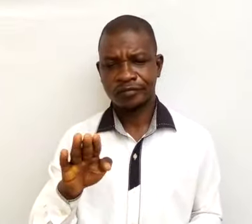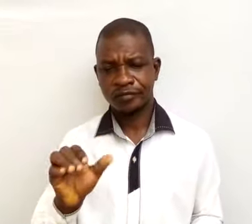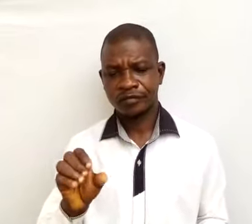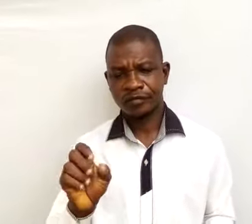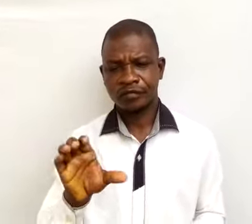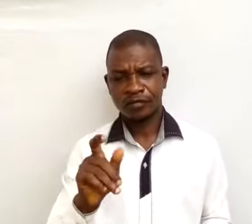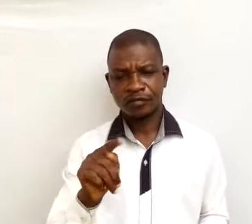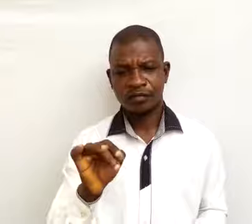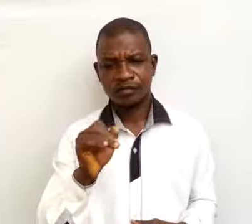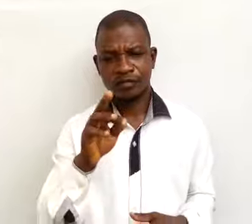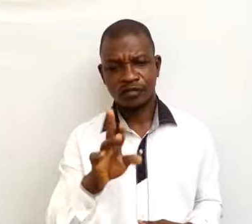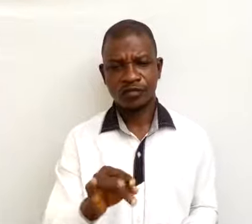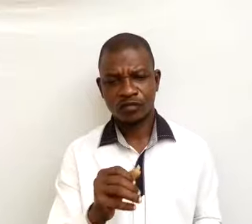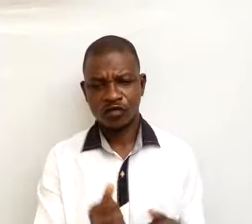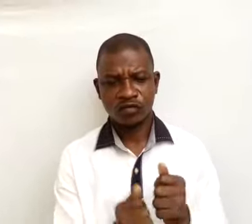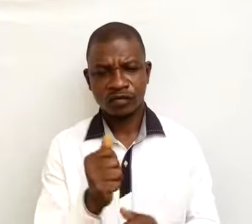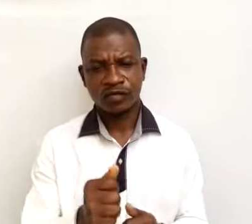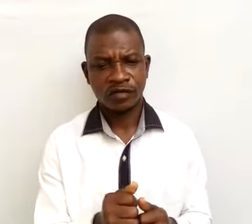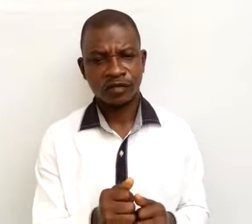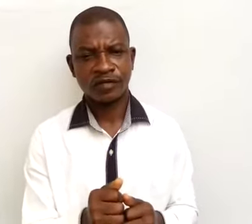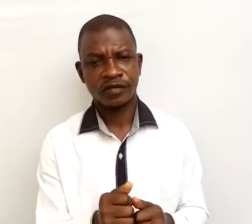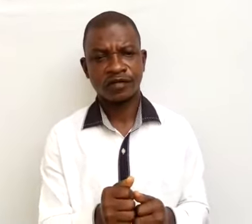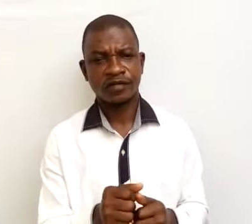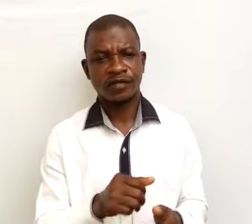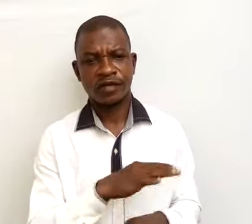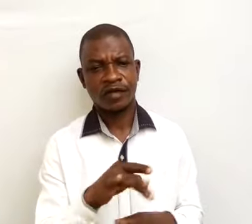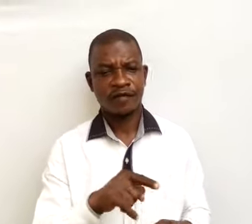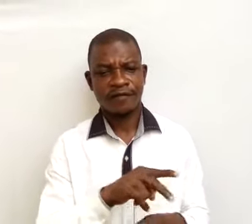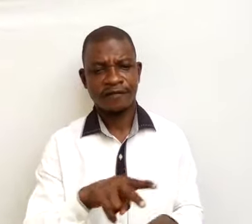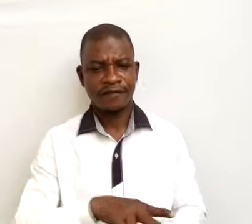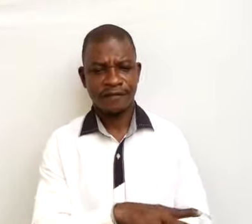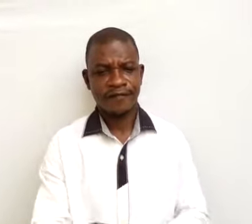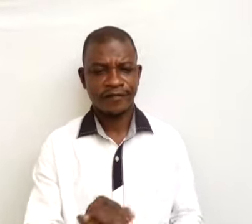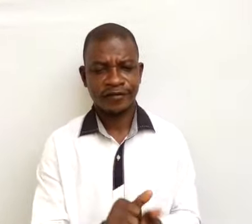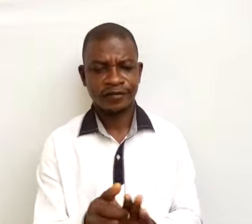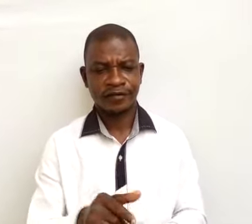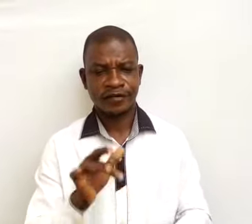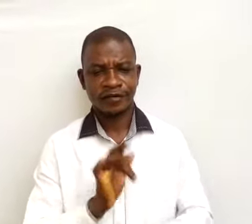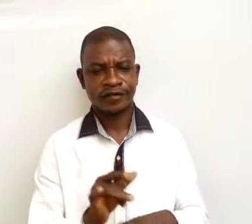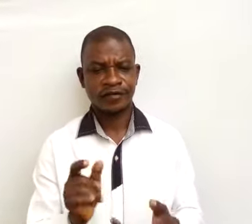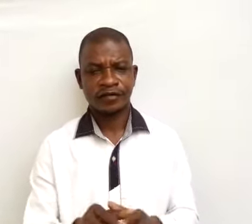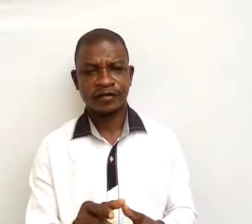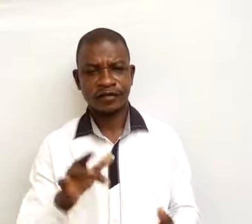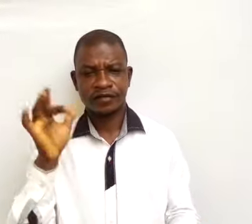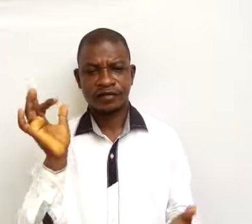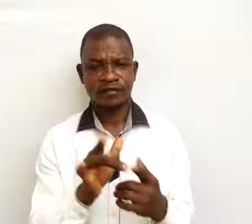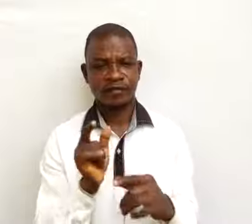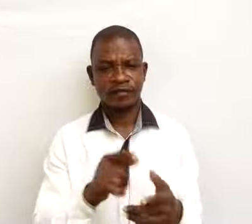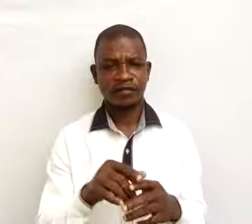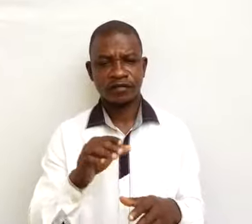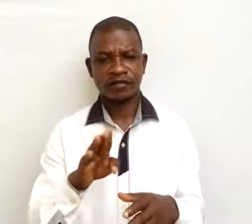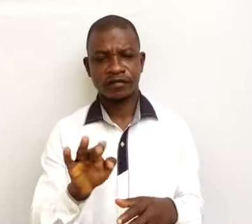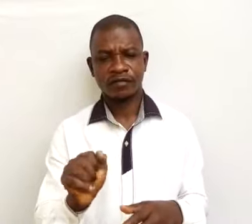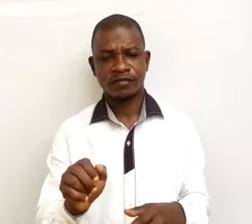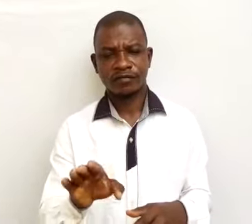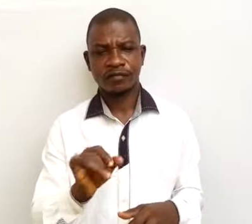Bacteriophages, which are viruses that attack bacteria. Examples